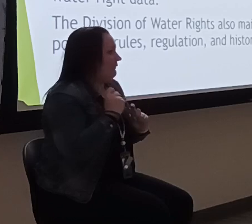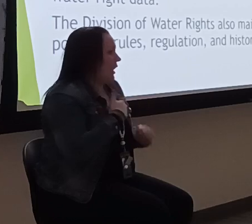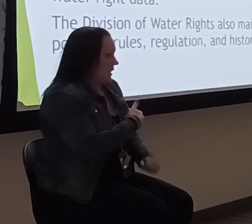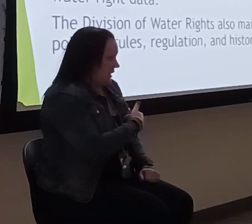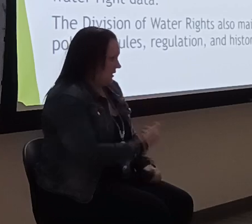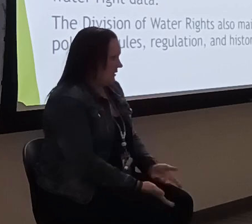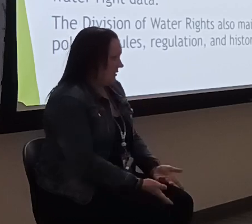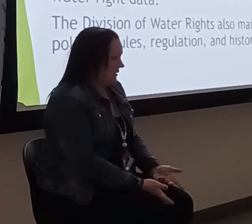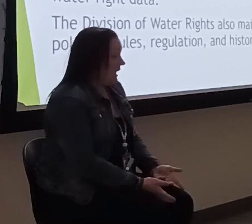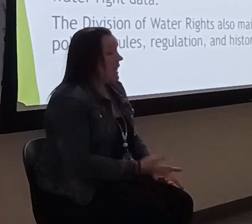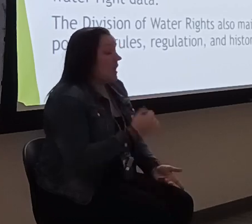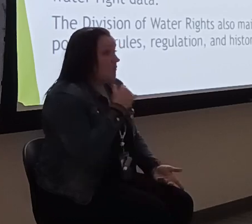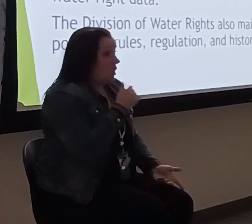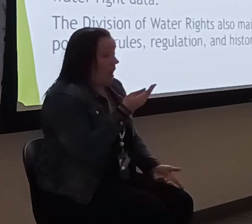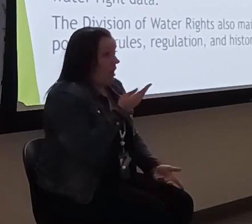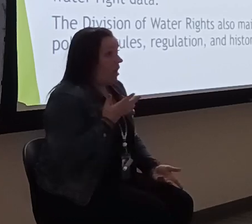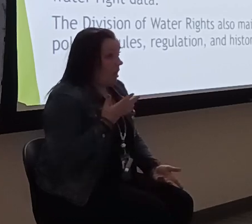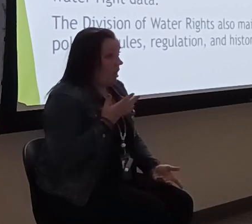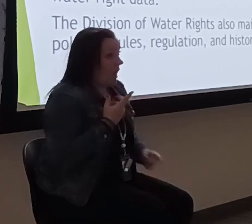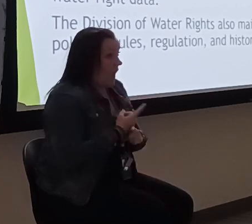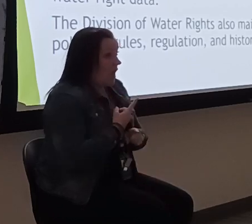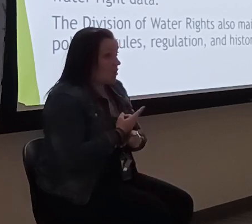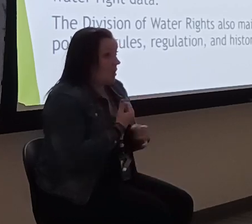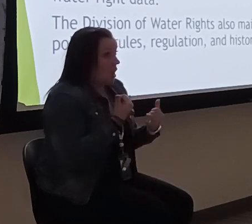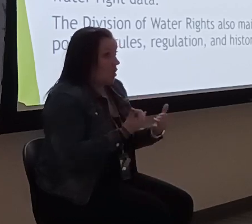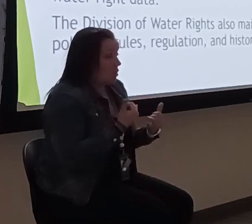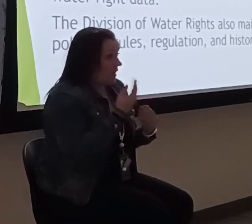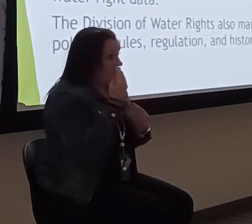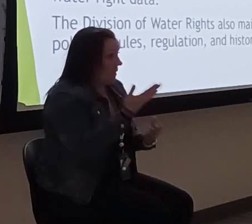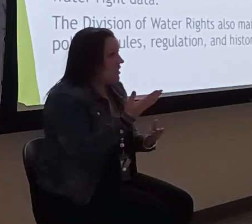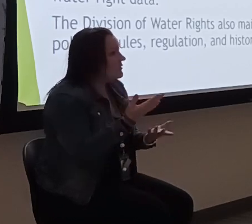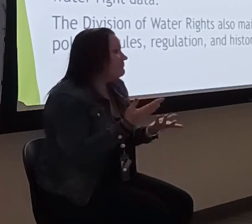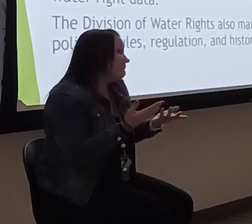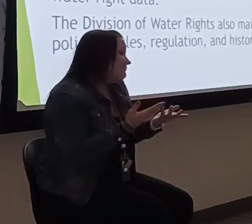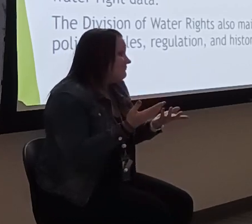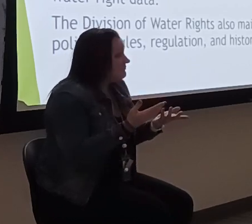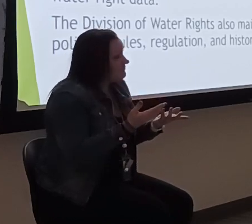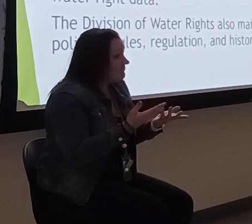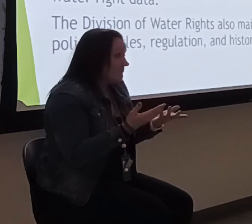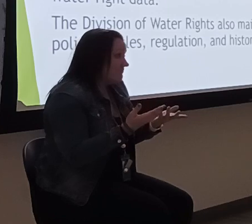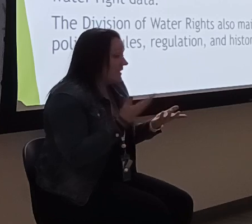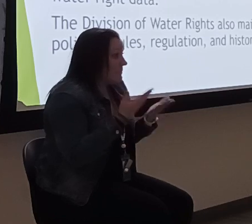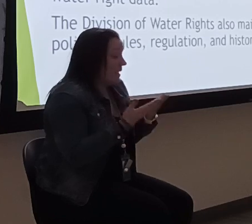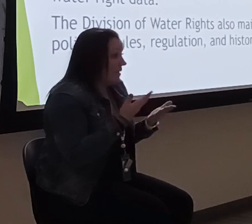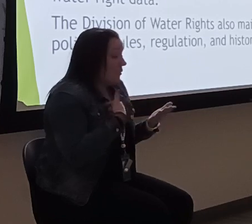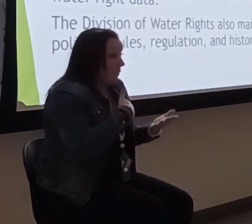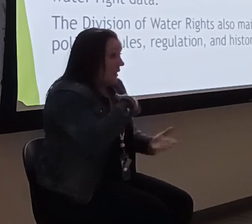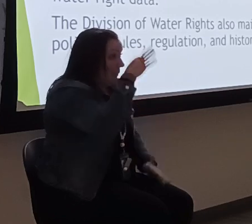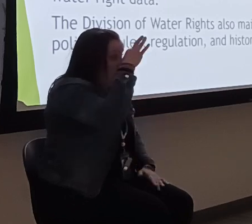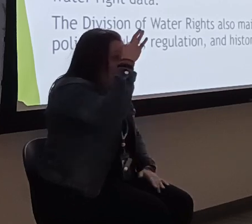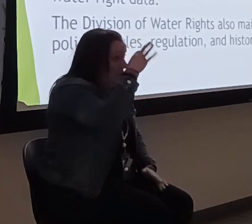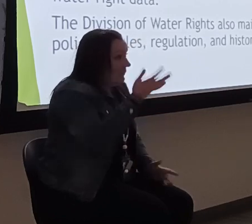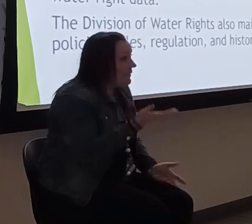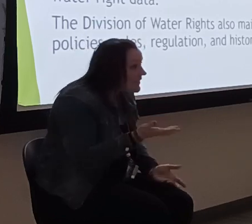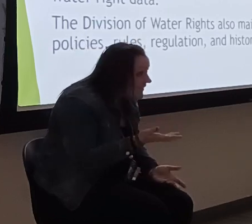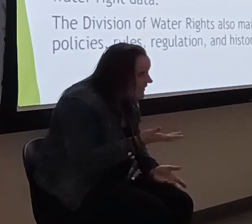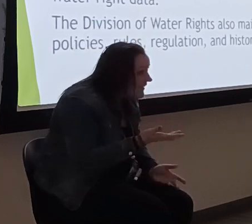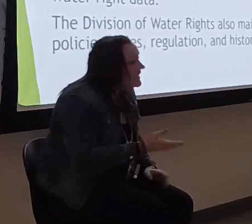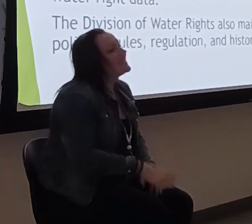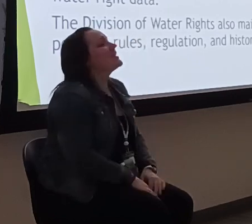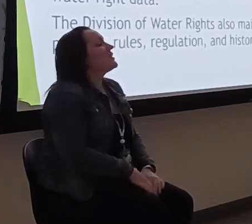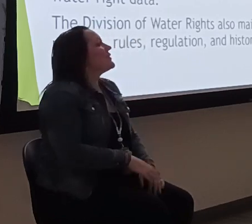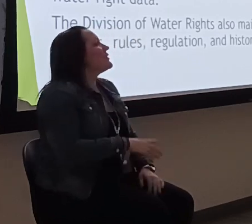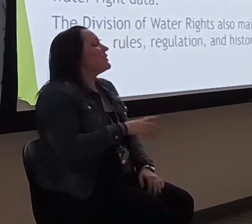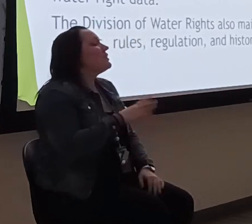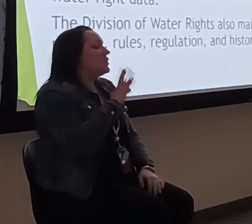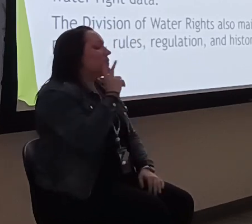If we haven't been provided accurate and current information, we might not know about that. And we'll look and see why